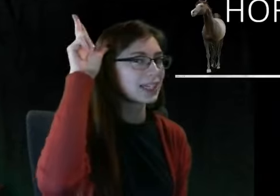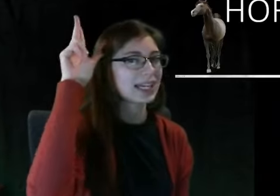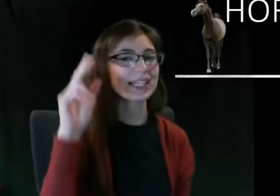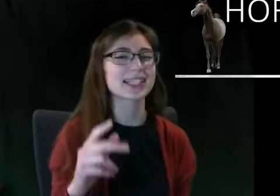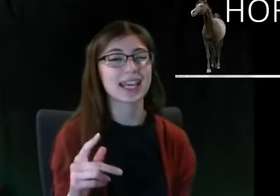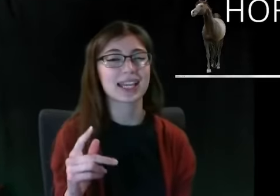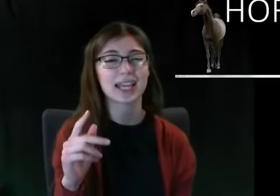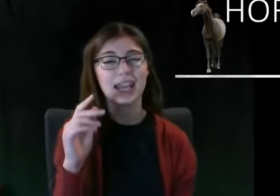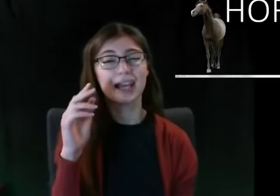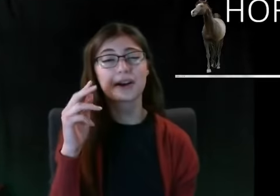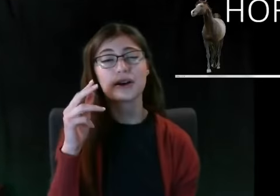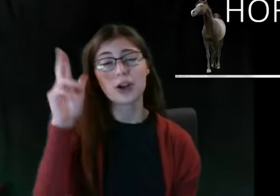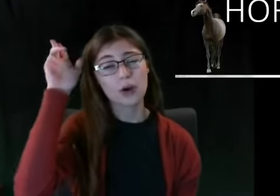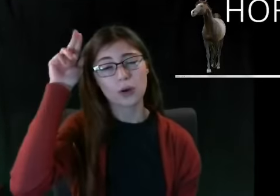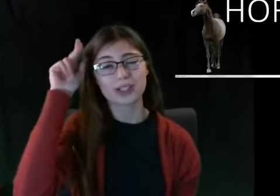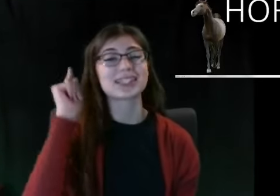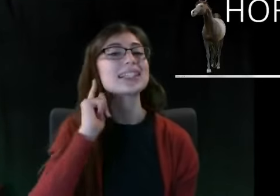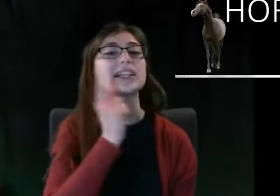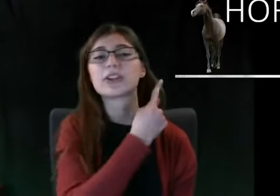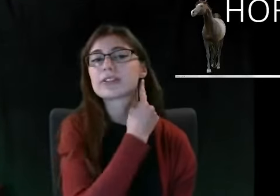It's like a horse's ears.